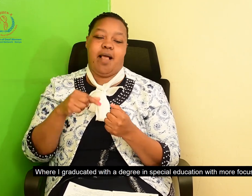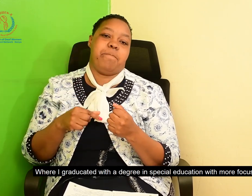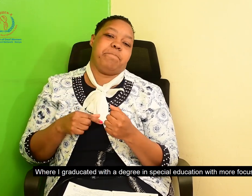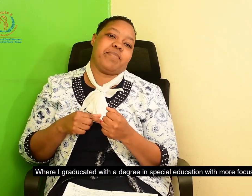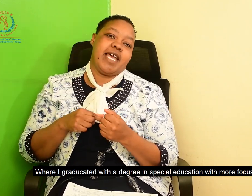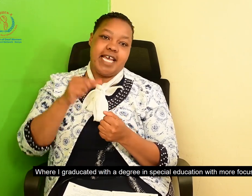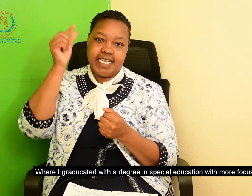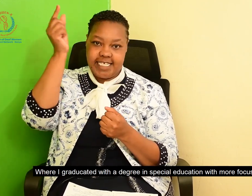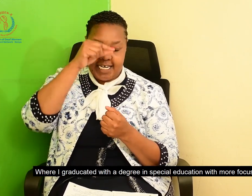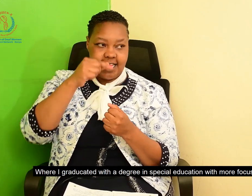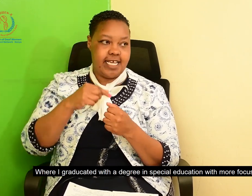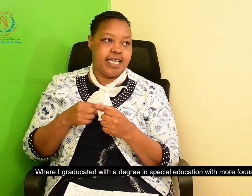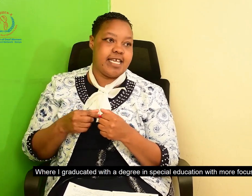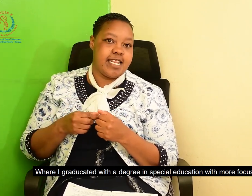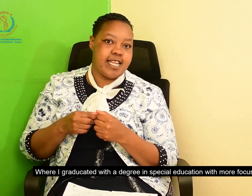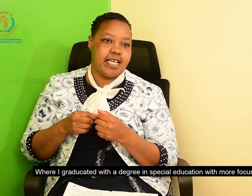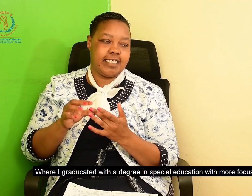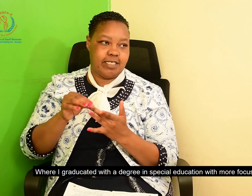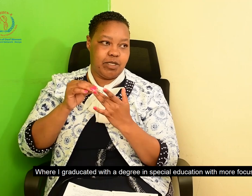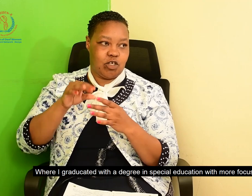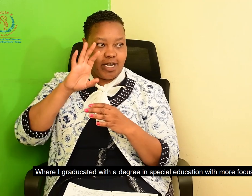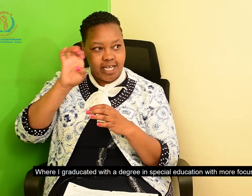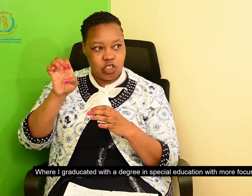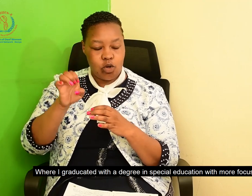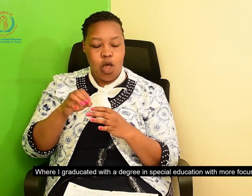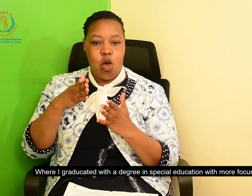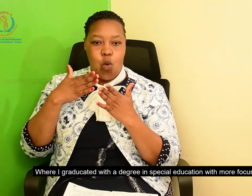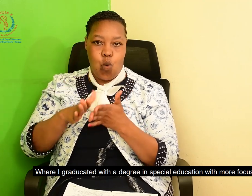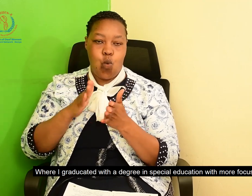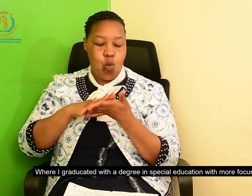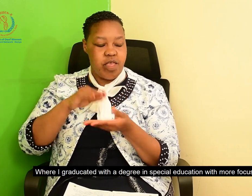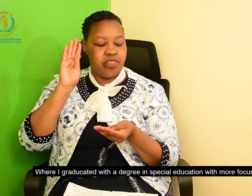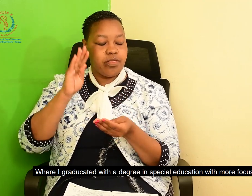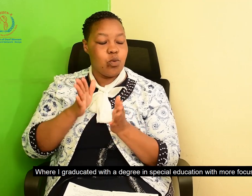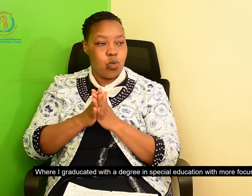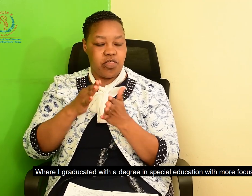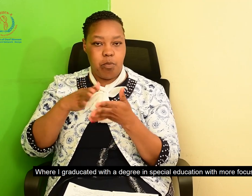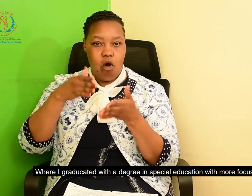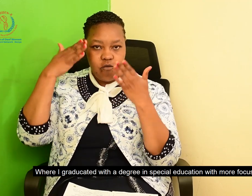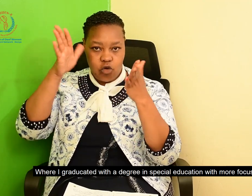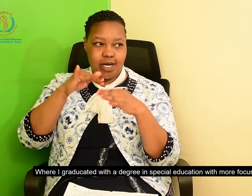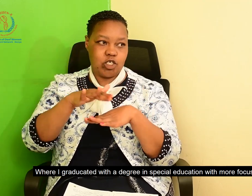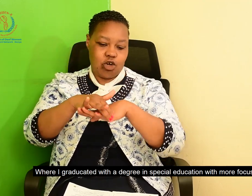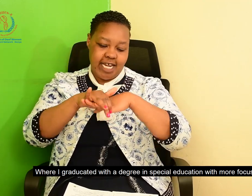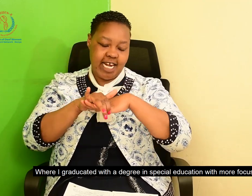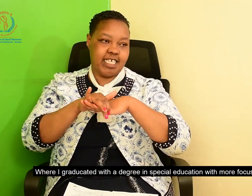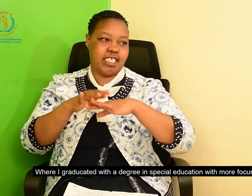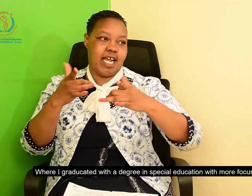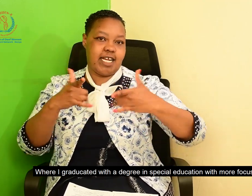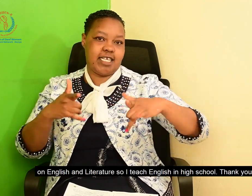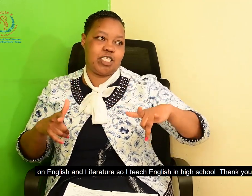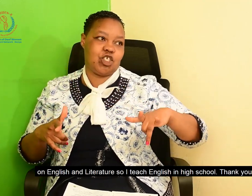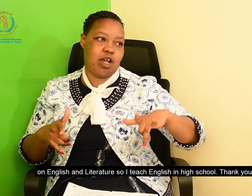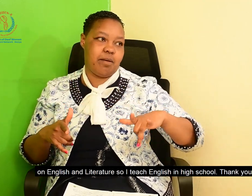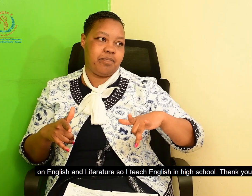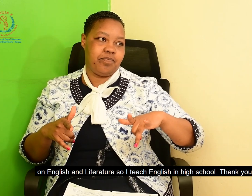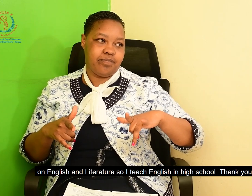with a degree in special education with more focus on English and